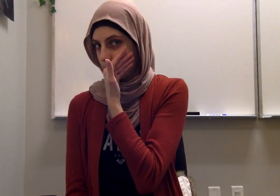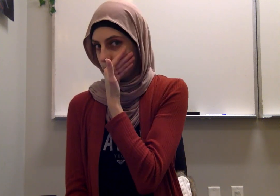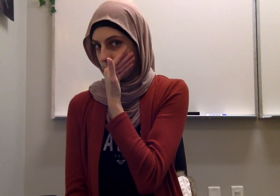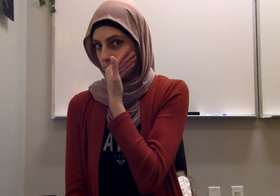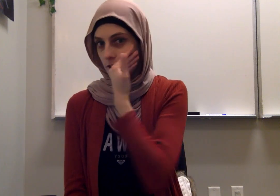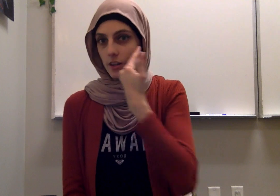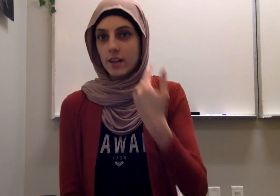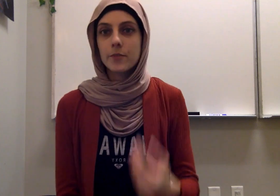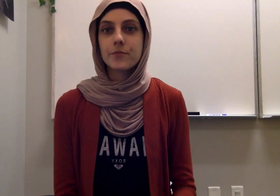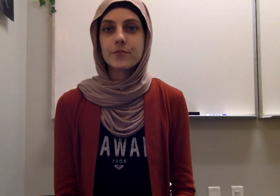Shy.